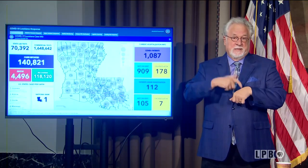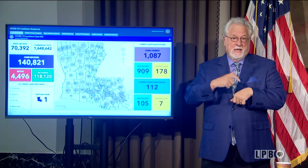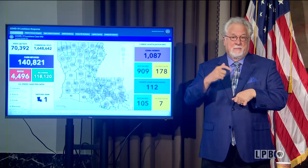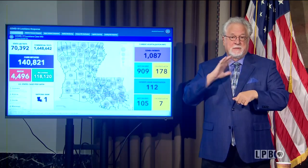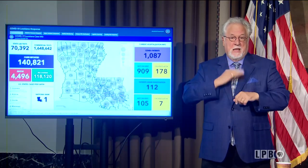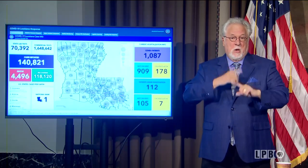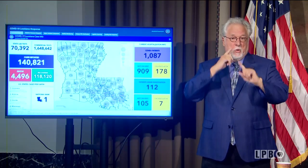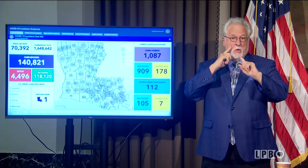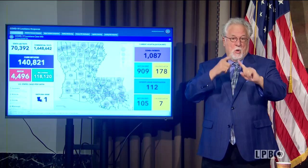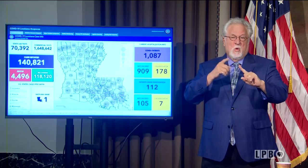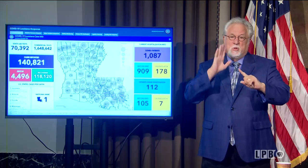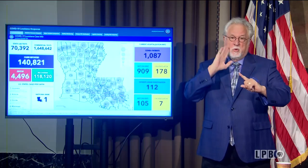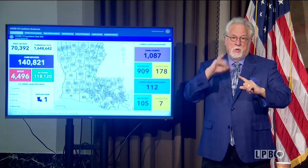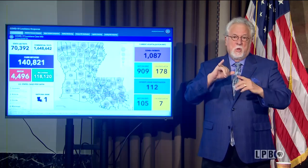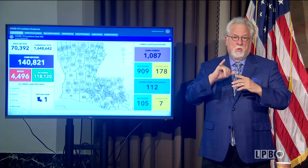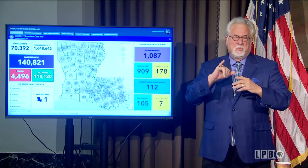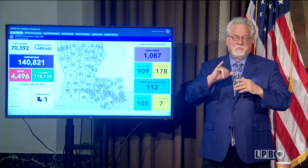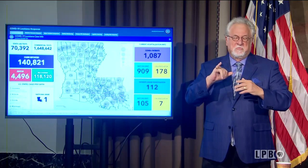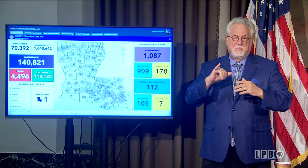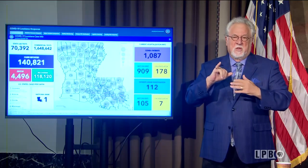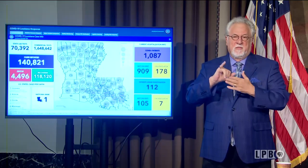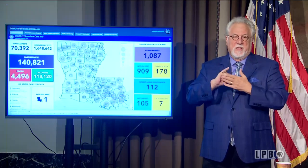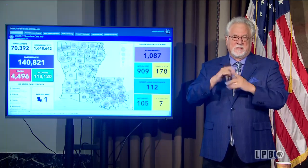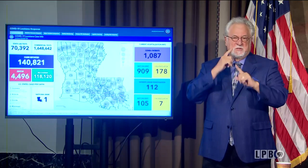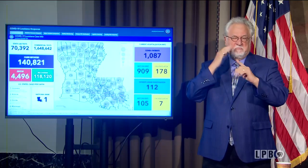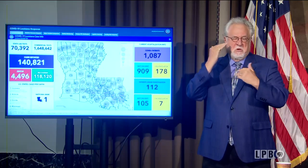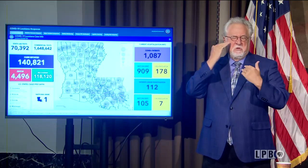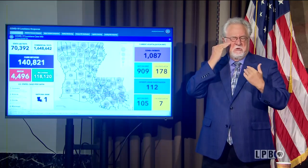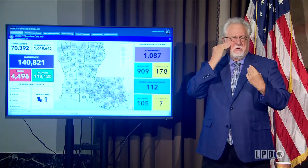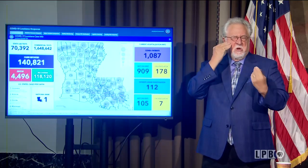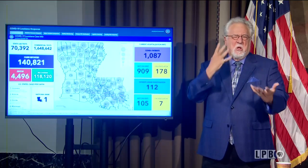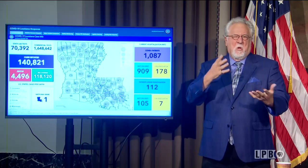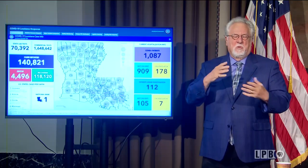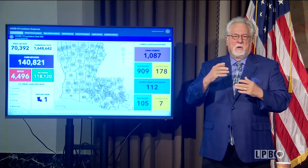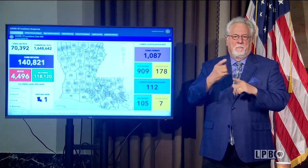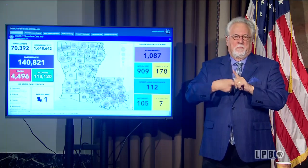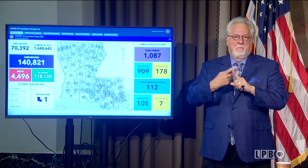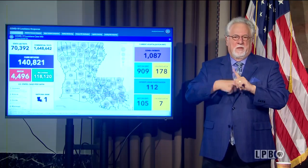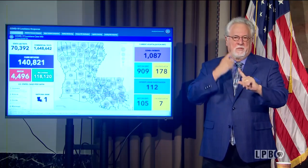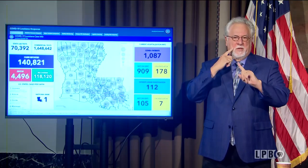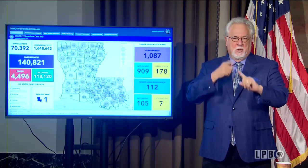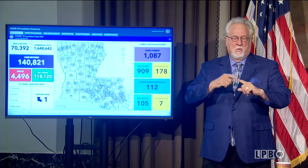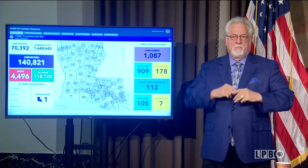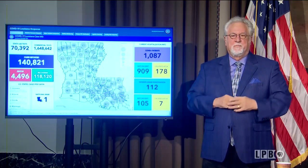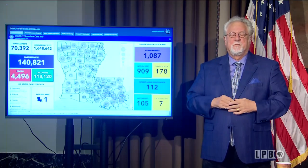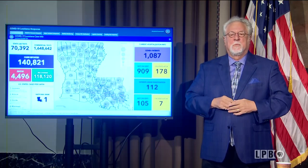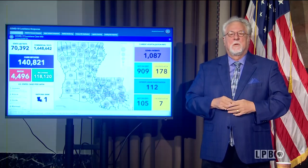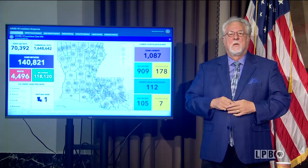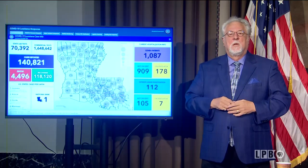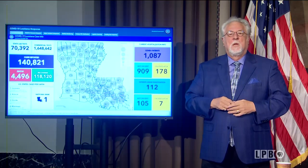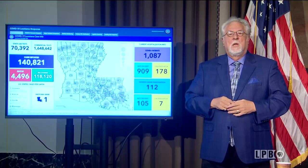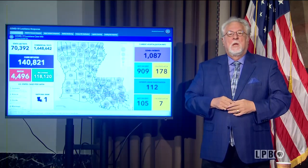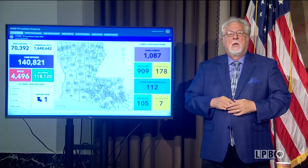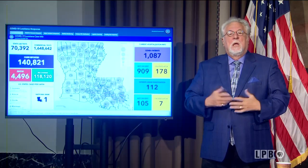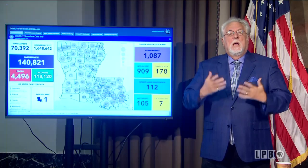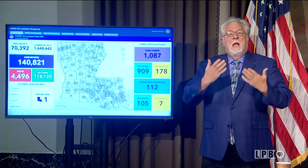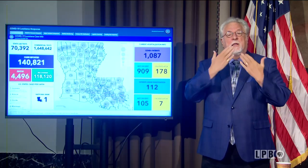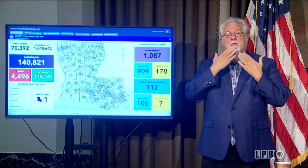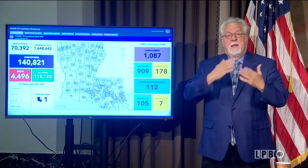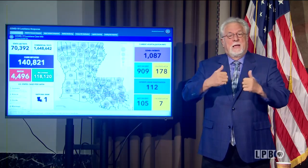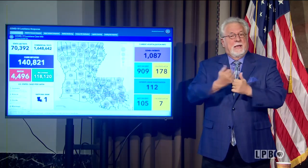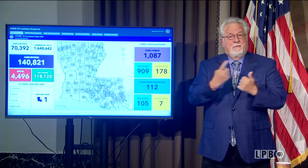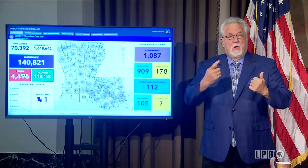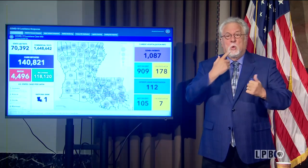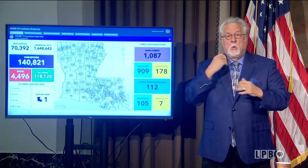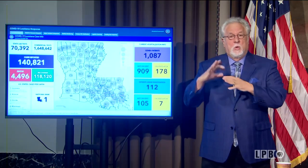we have, and as you all know, that's a minimum monthly goal that we have. And I do want to thank everybody